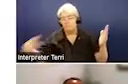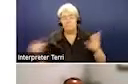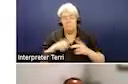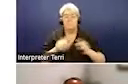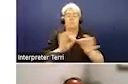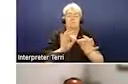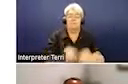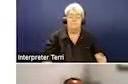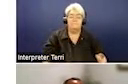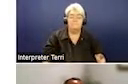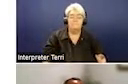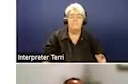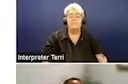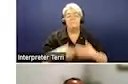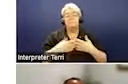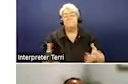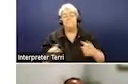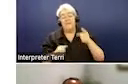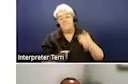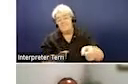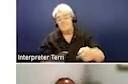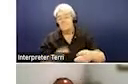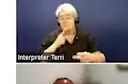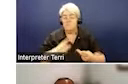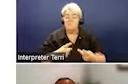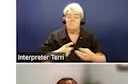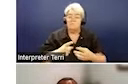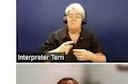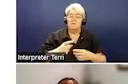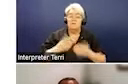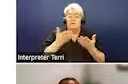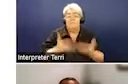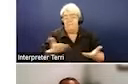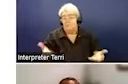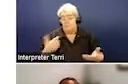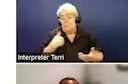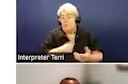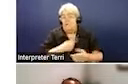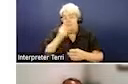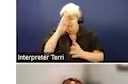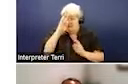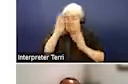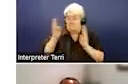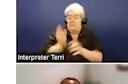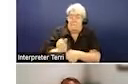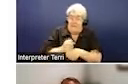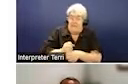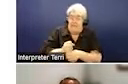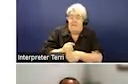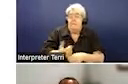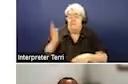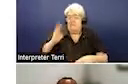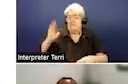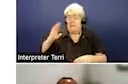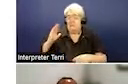us. In that, you'll also see features and some of the videos that we've done in the past, and you can go backwards and check on